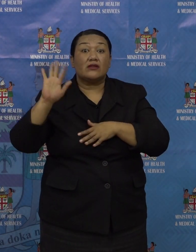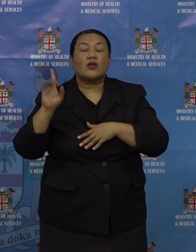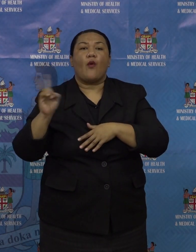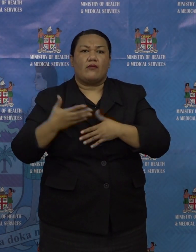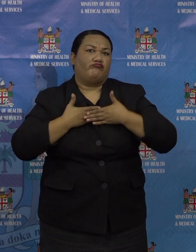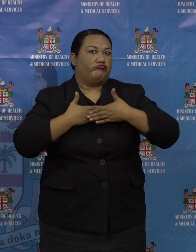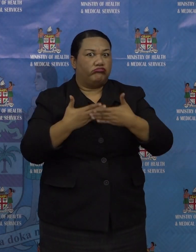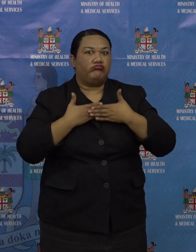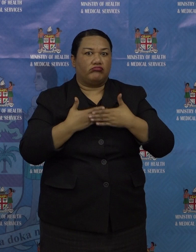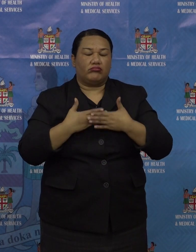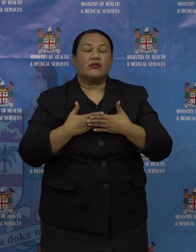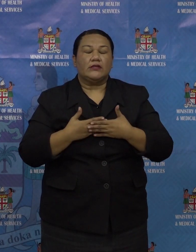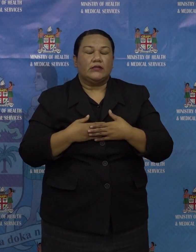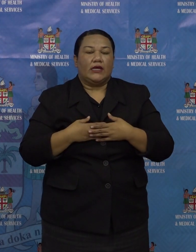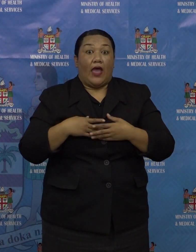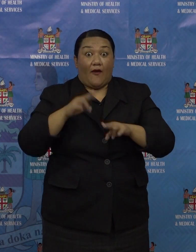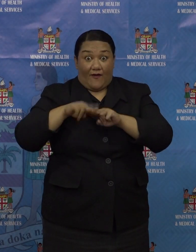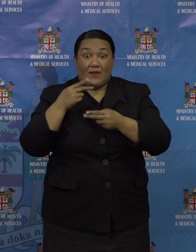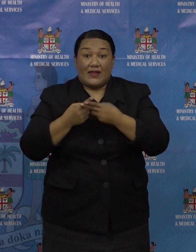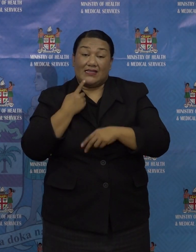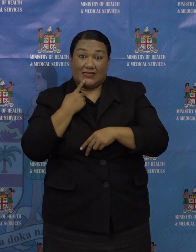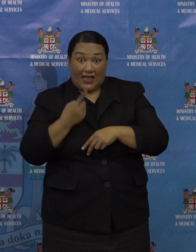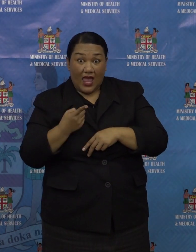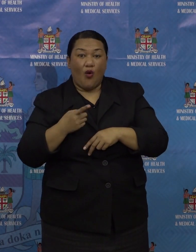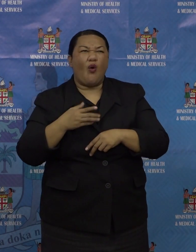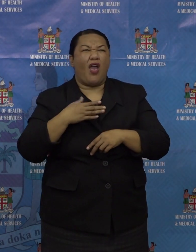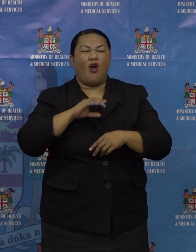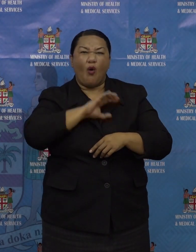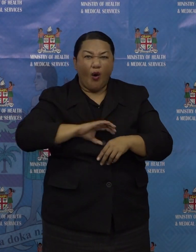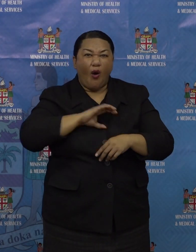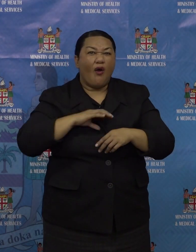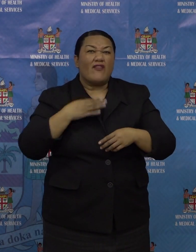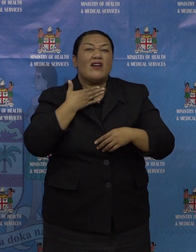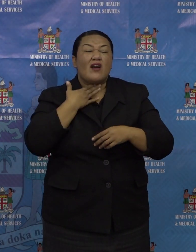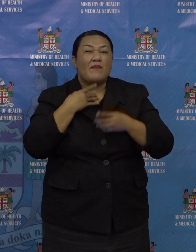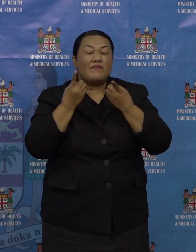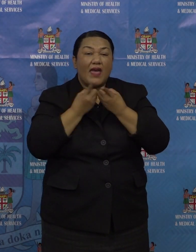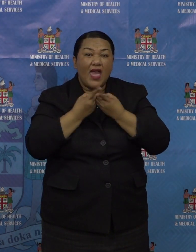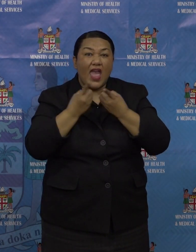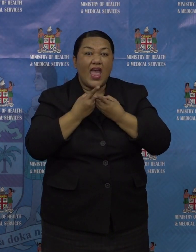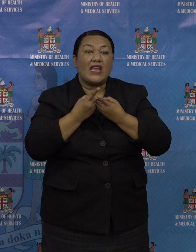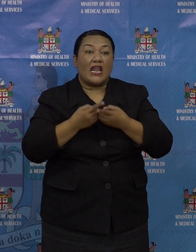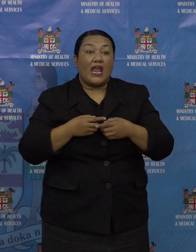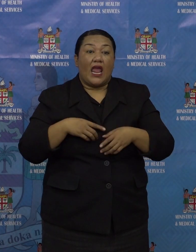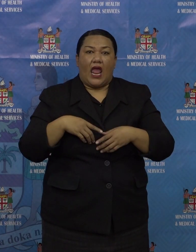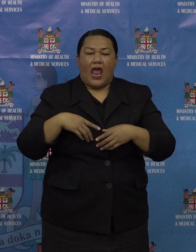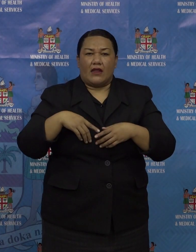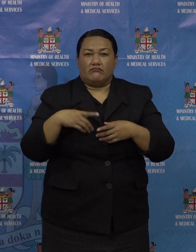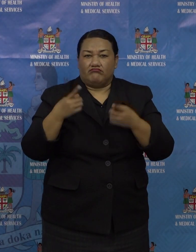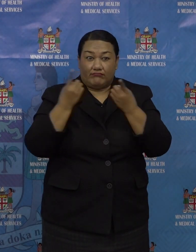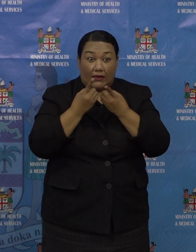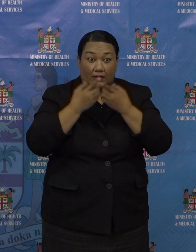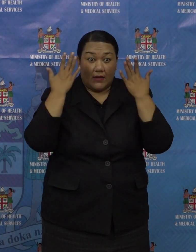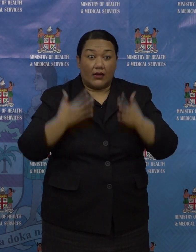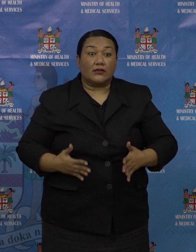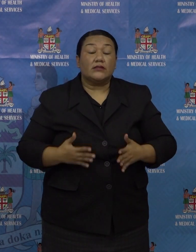distress. Her family reported that she had cough, a sore throat, and shortness of breath at least 1 week before she came to hospital.